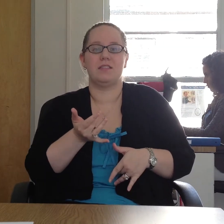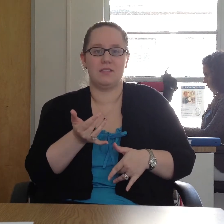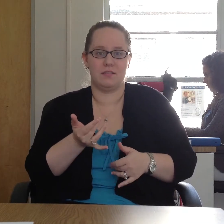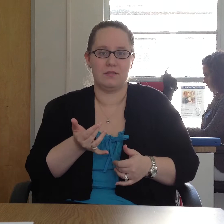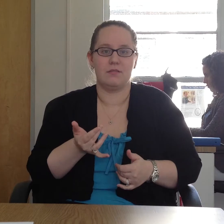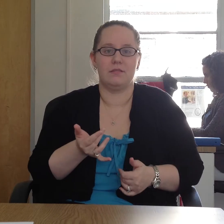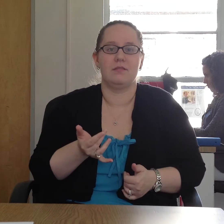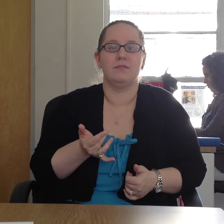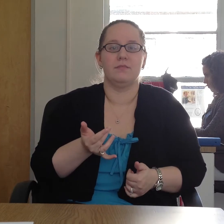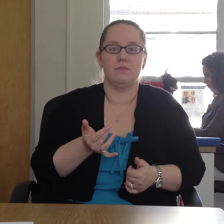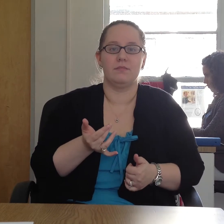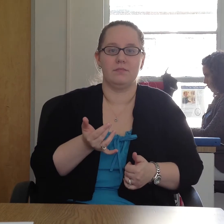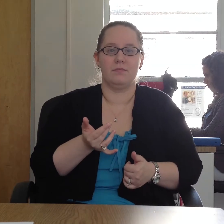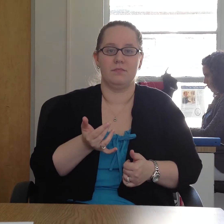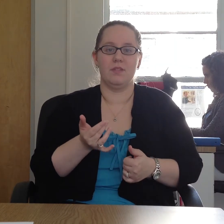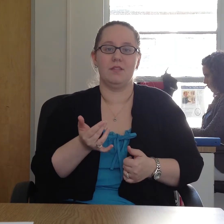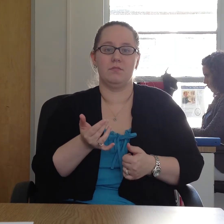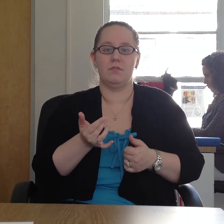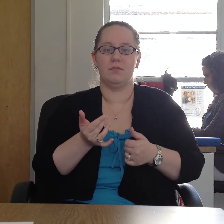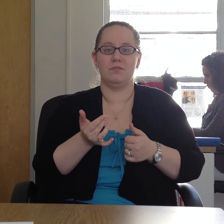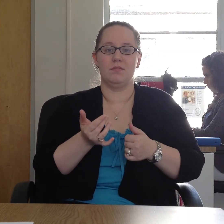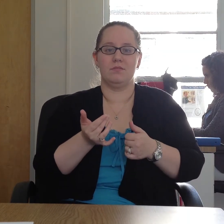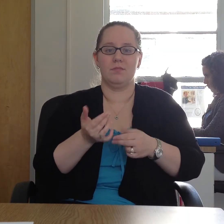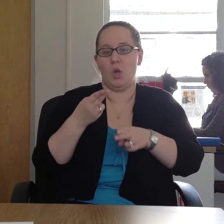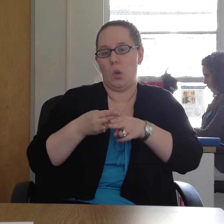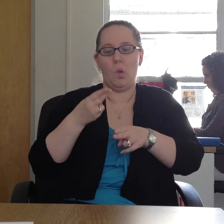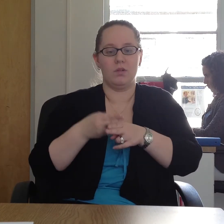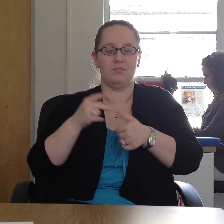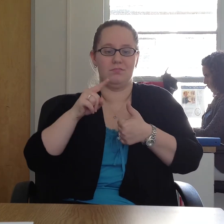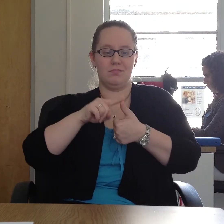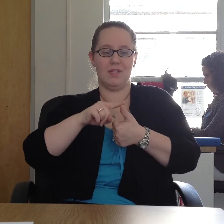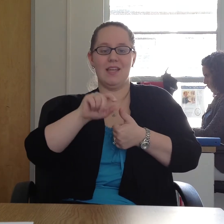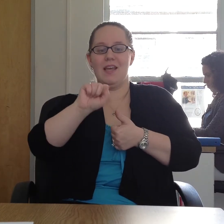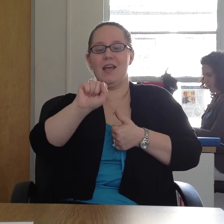TETANUS, tetanus, anthrax, and botulism,